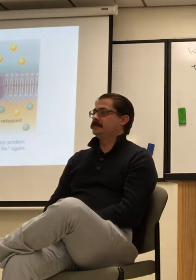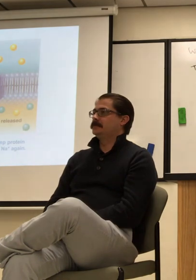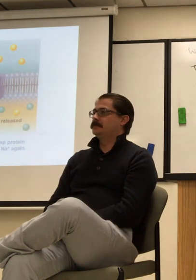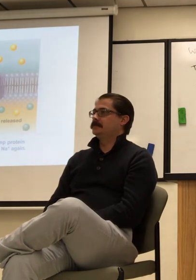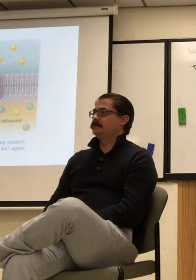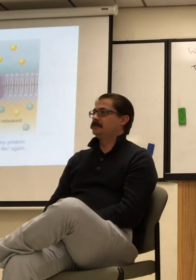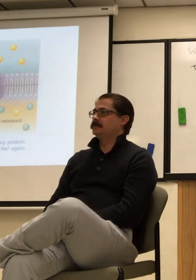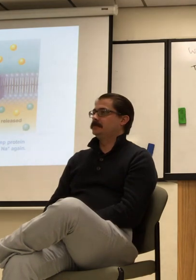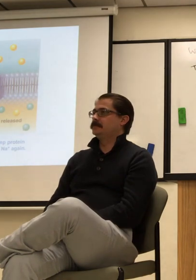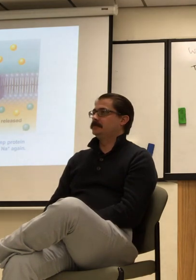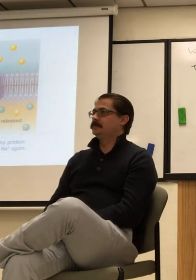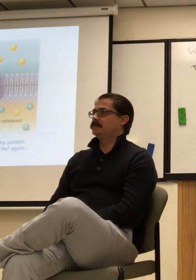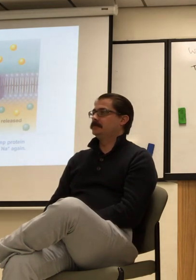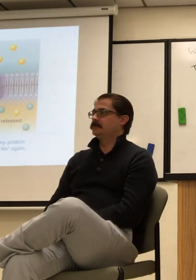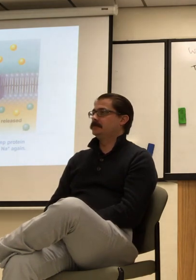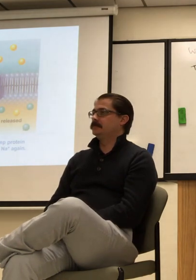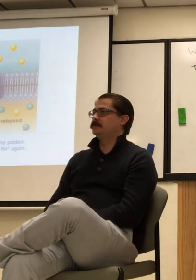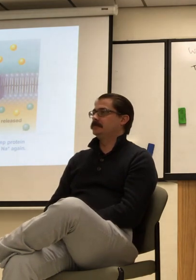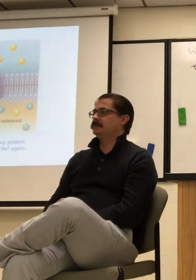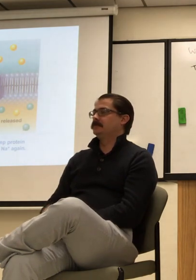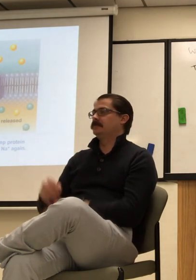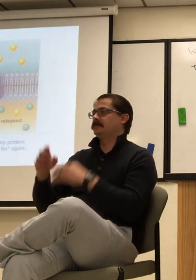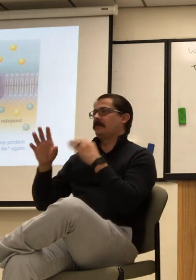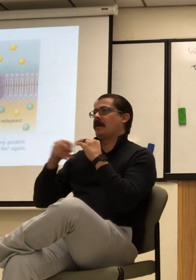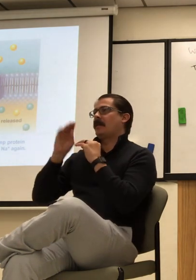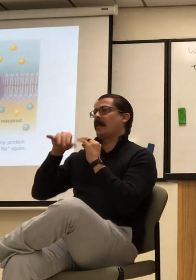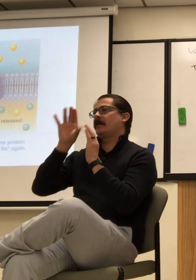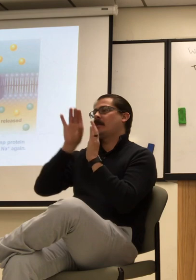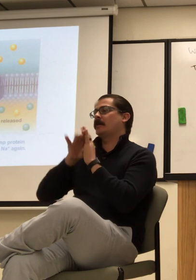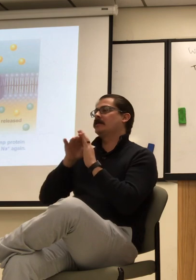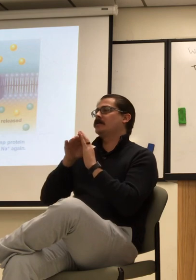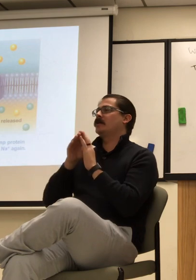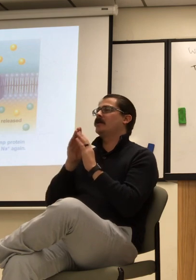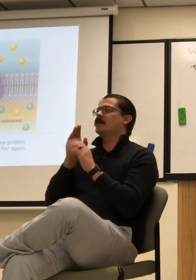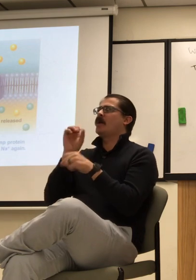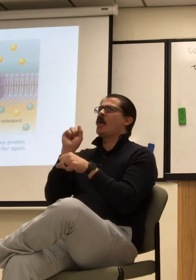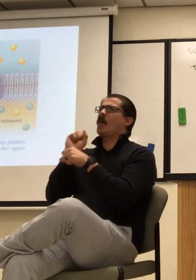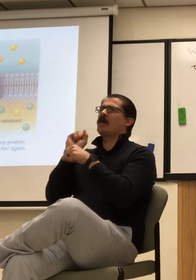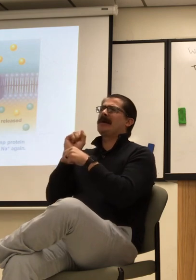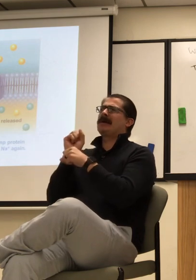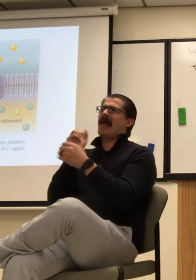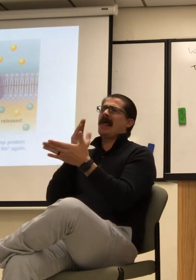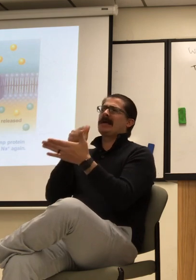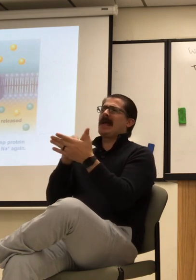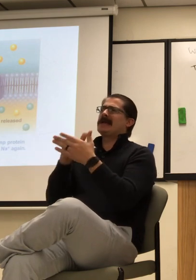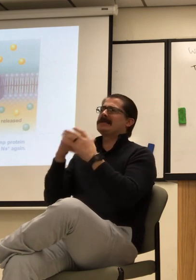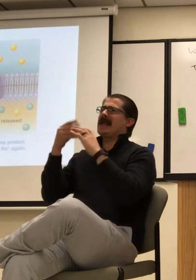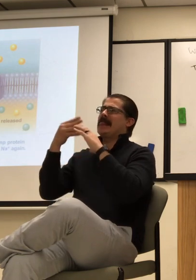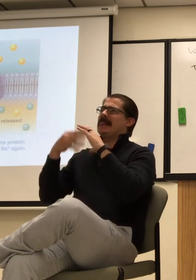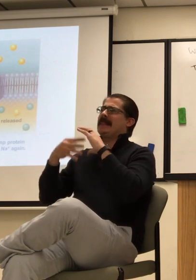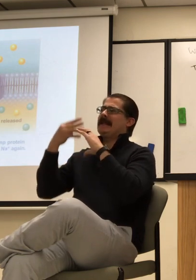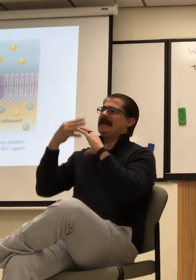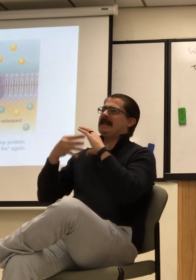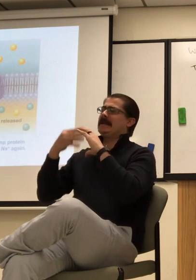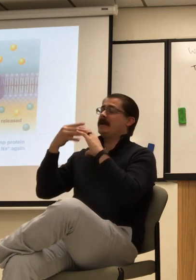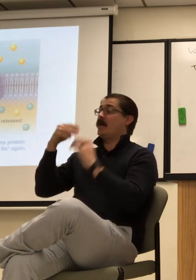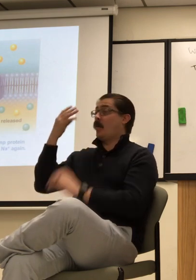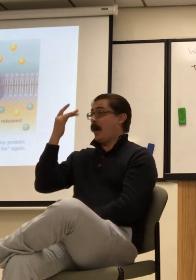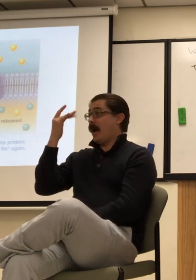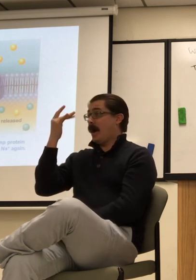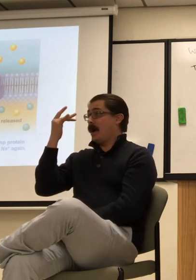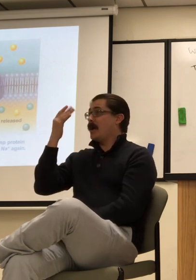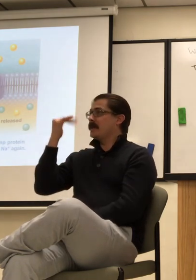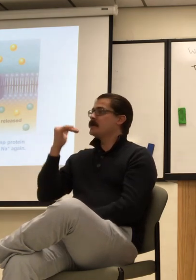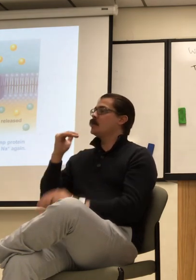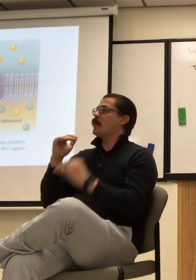Okay, so I added that to the picture. You're counteracting leak. Why? Again, you